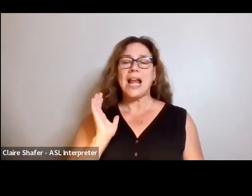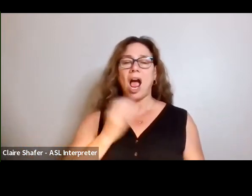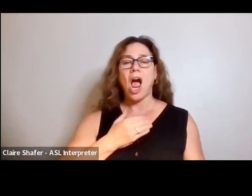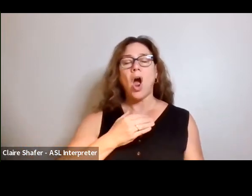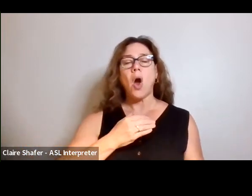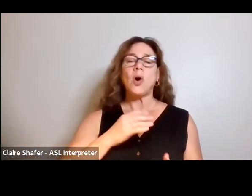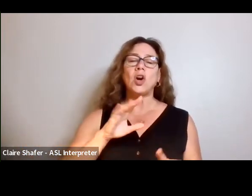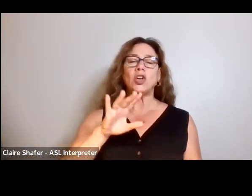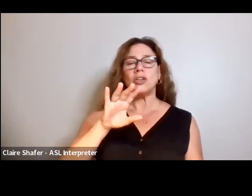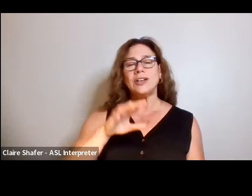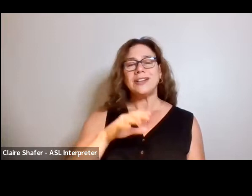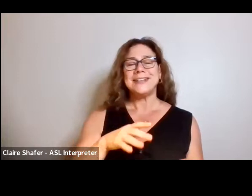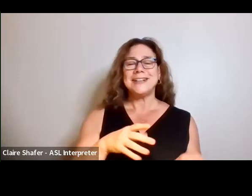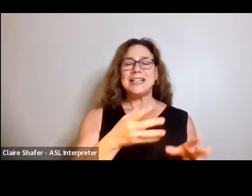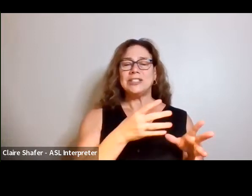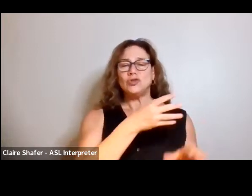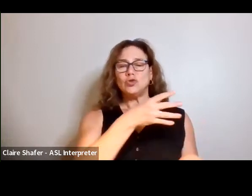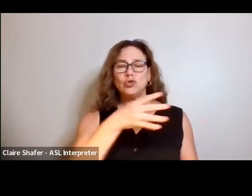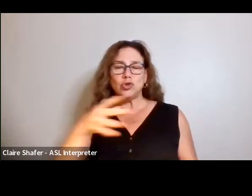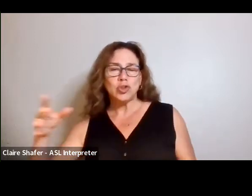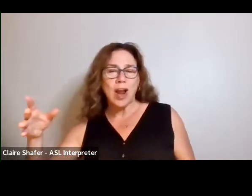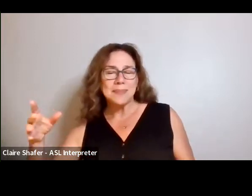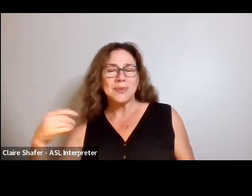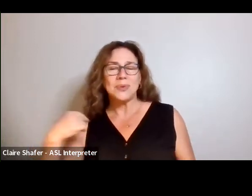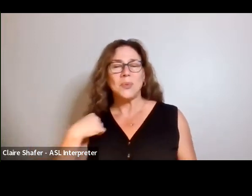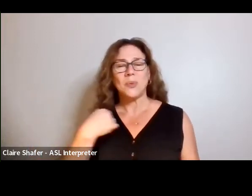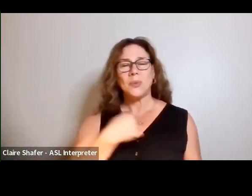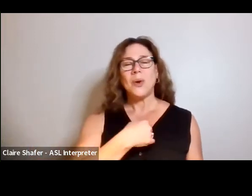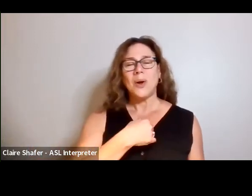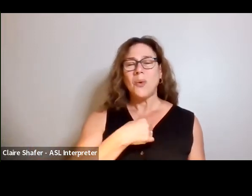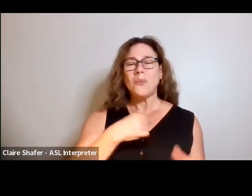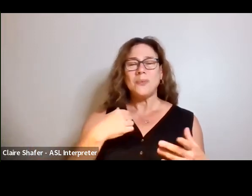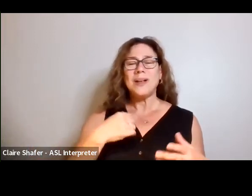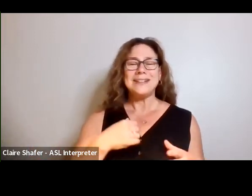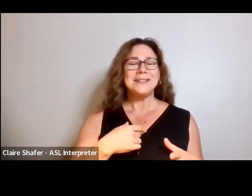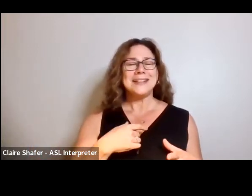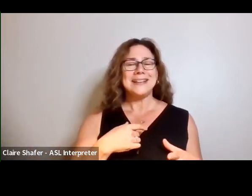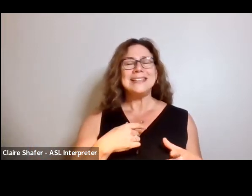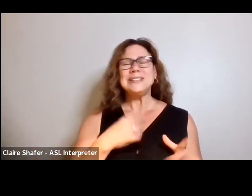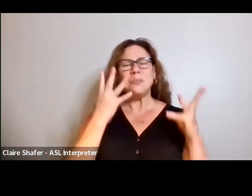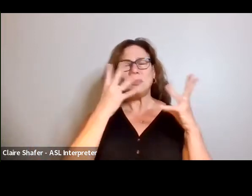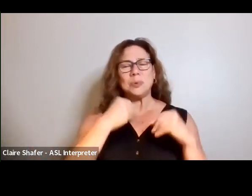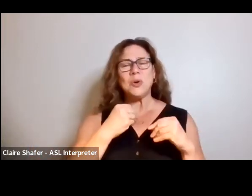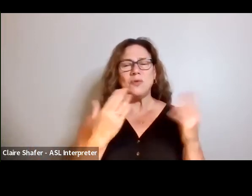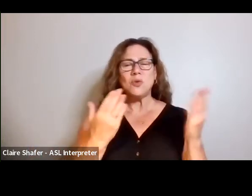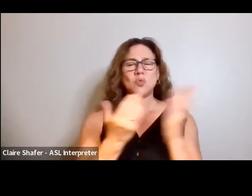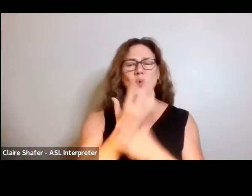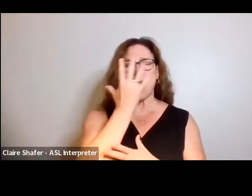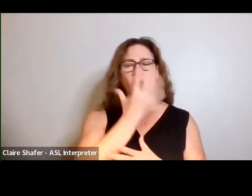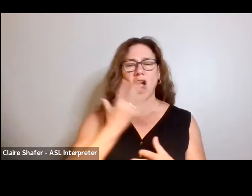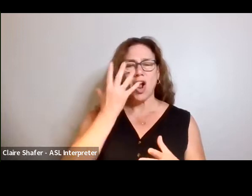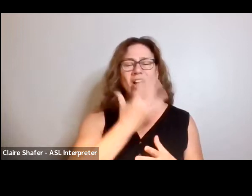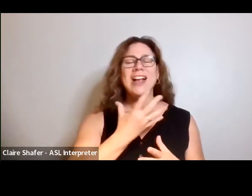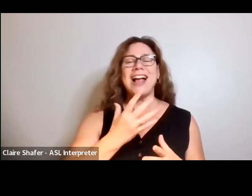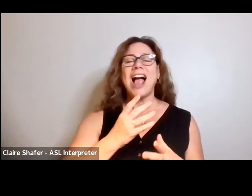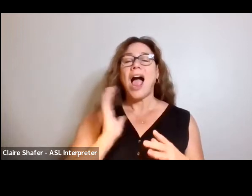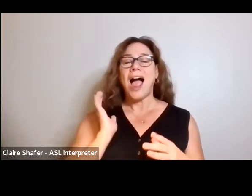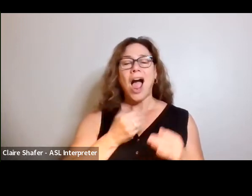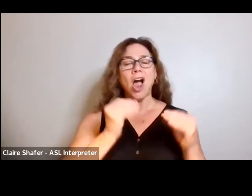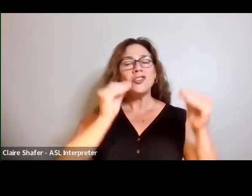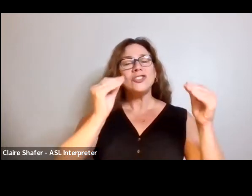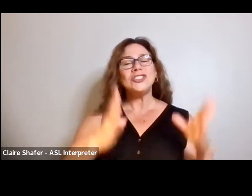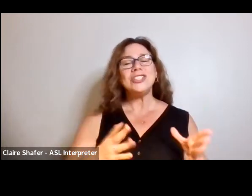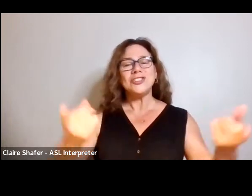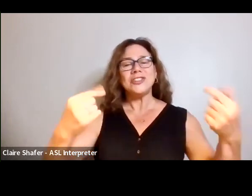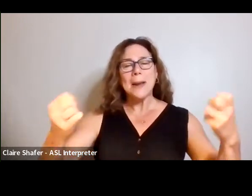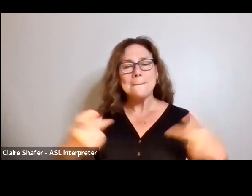battleship chic to Aragon sleek. The stripes are awesome. Oh yeah, we're gonna code that. Our teachers came back. They